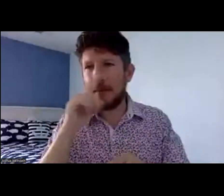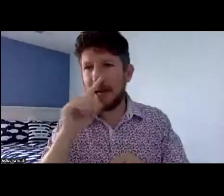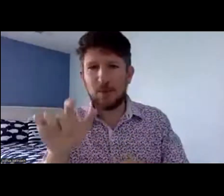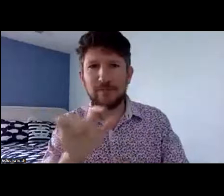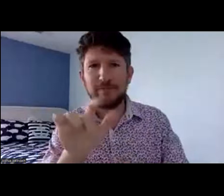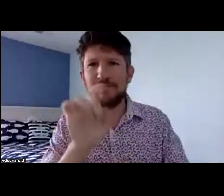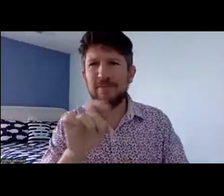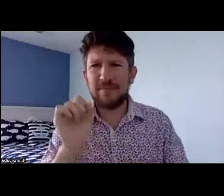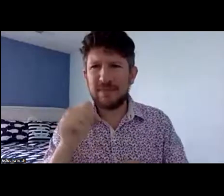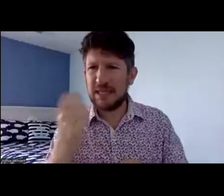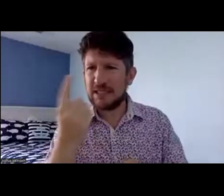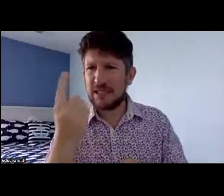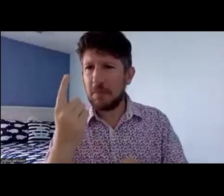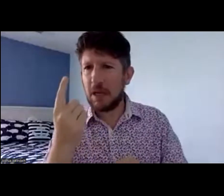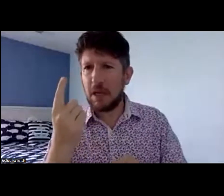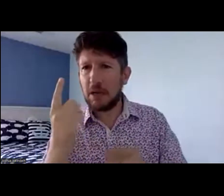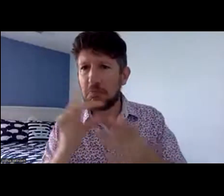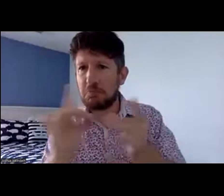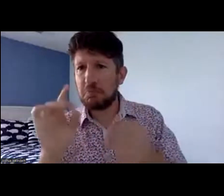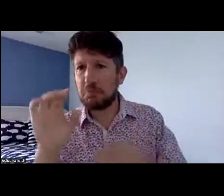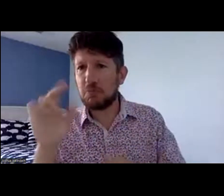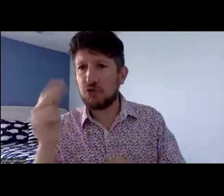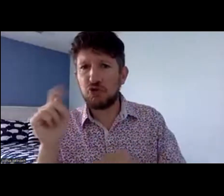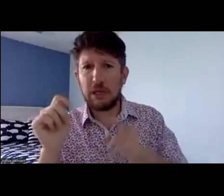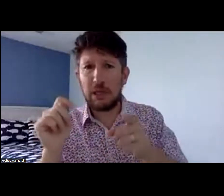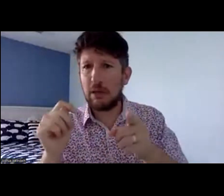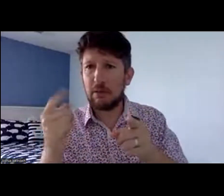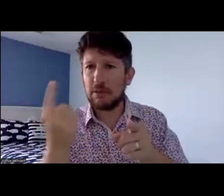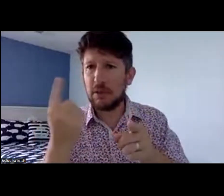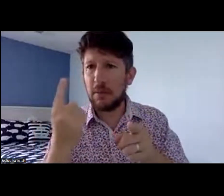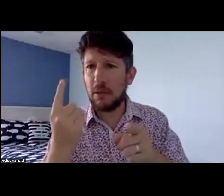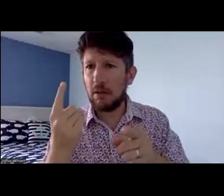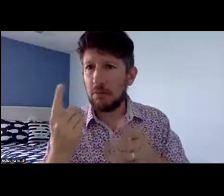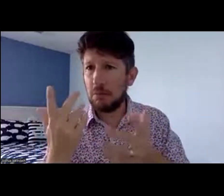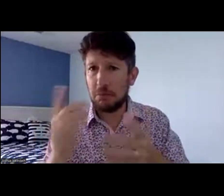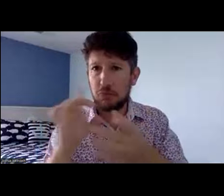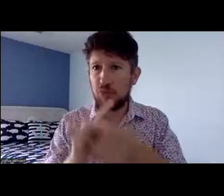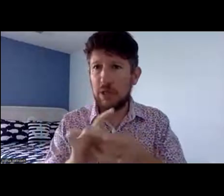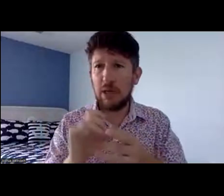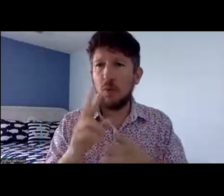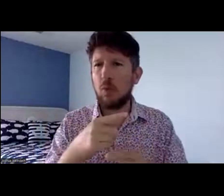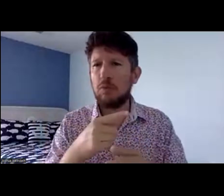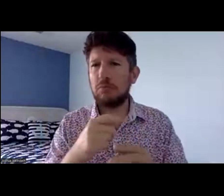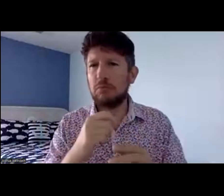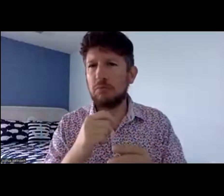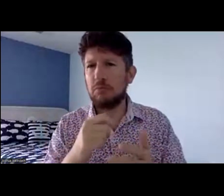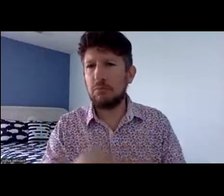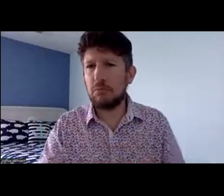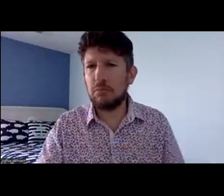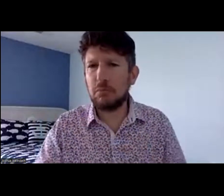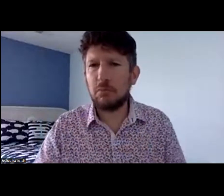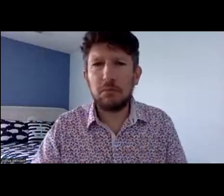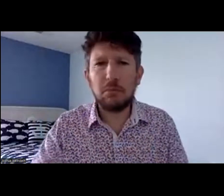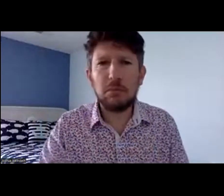be messages in the chat. So I'm wondering if someone, I'm sorry, the interpreter's clarifying